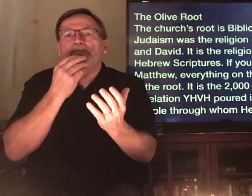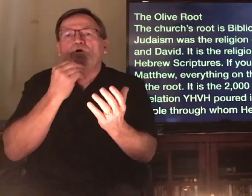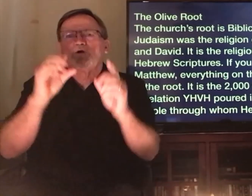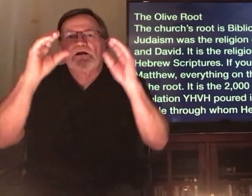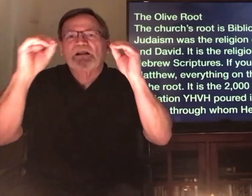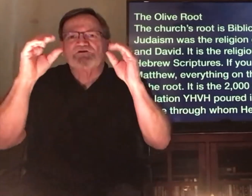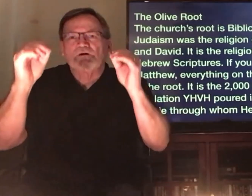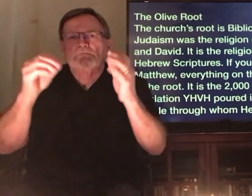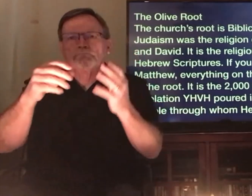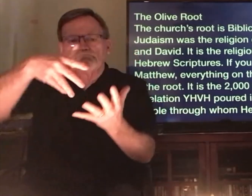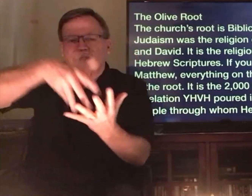Him.